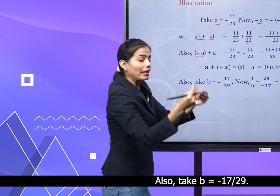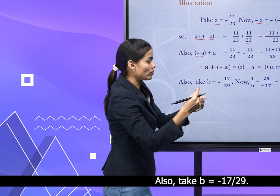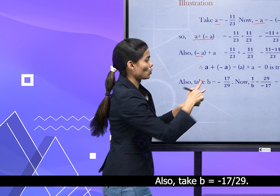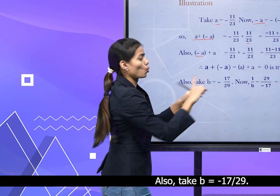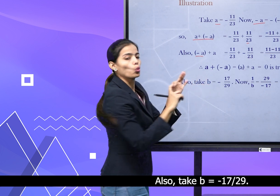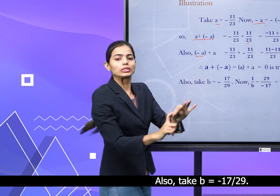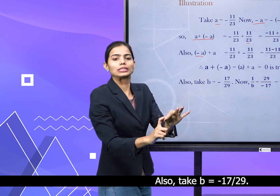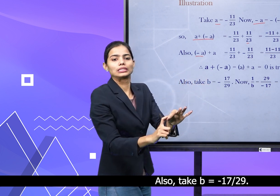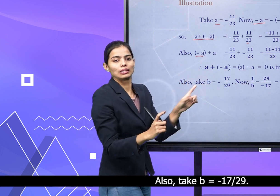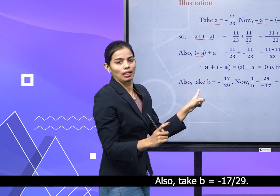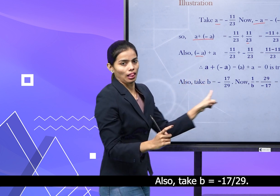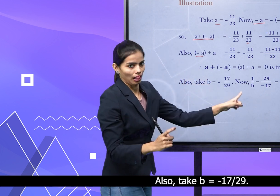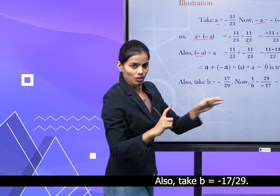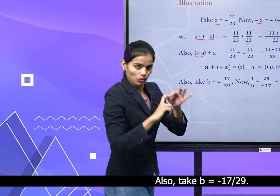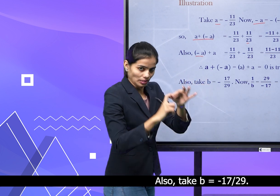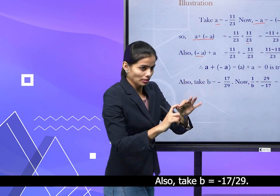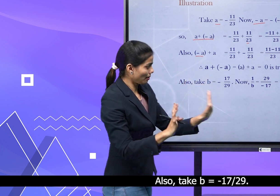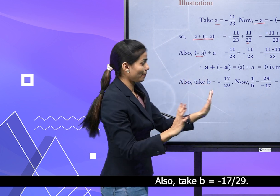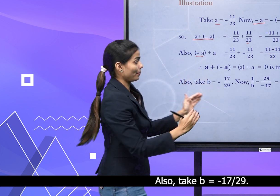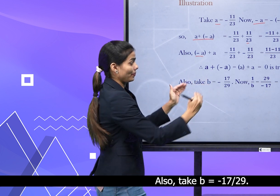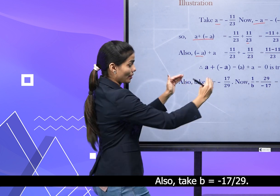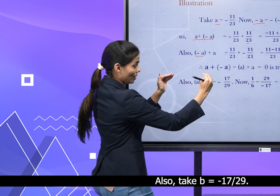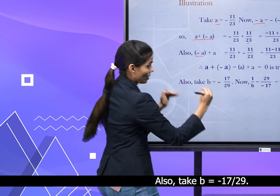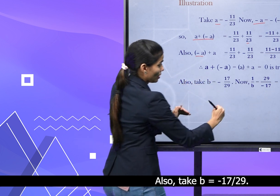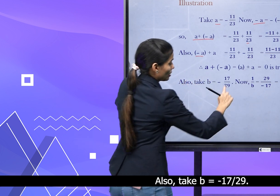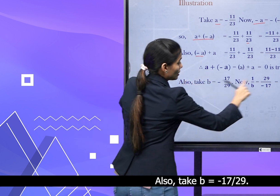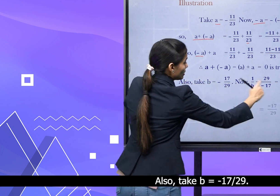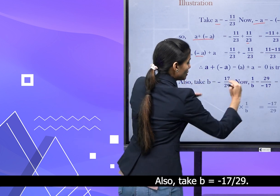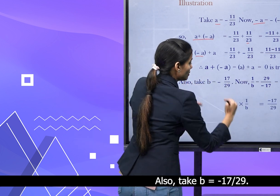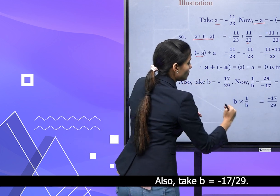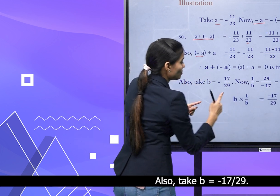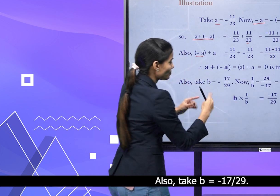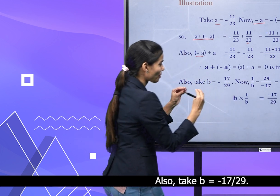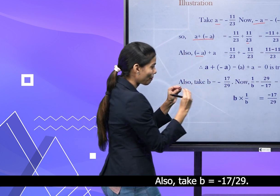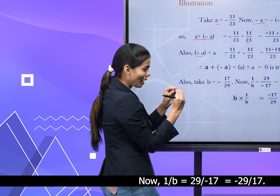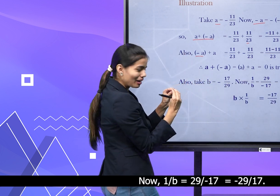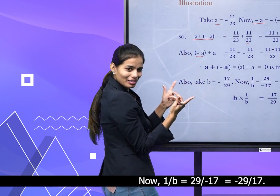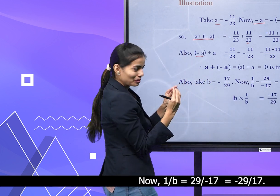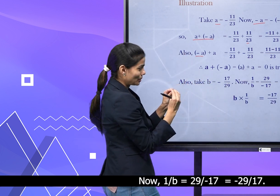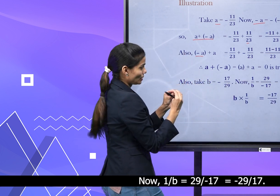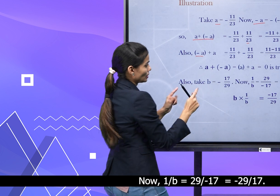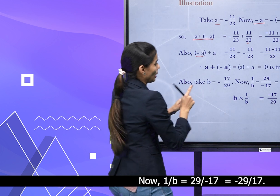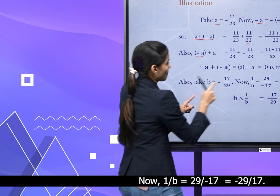Also, take b is equal to minus 17 by 29. Now, 1 by